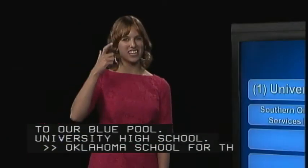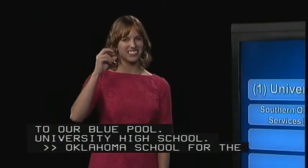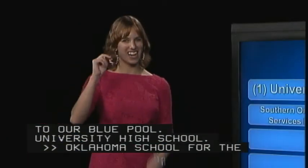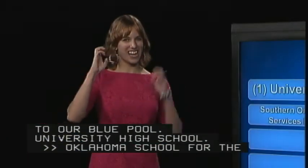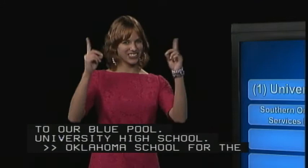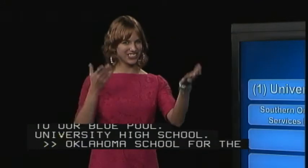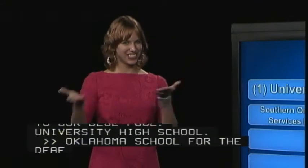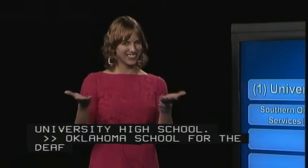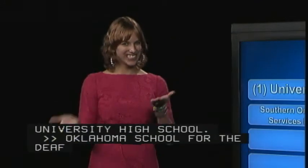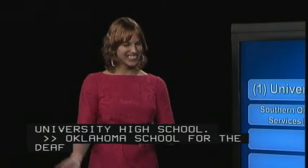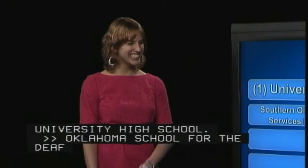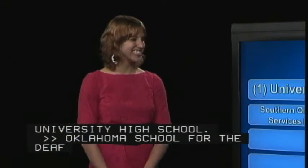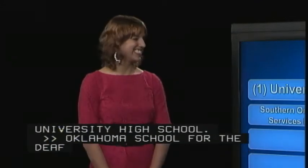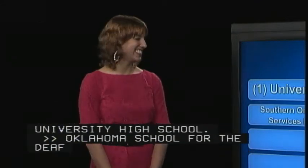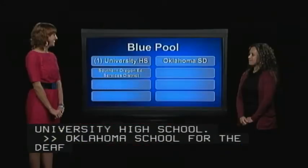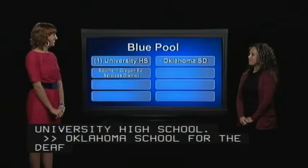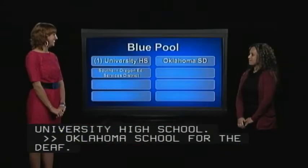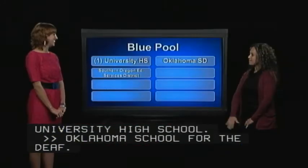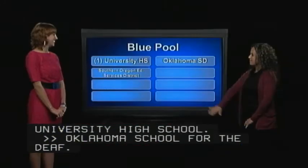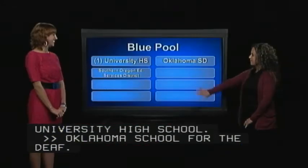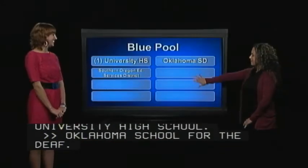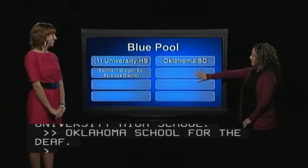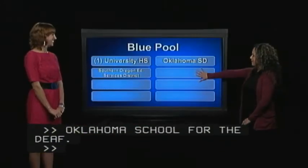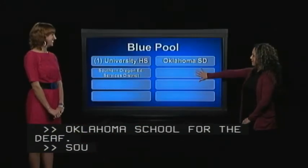Southern Oregon Educational Services.